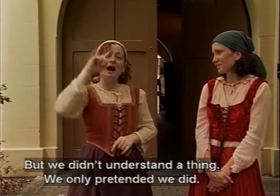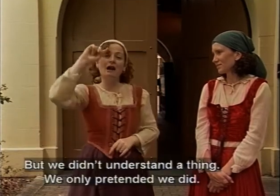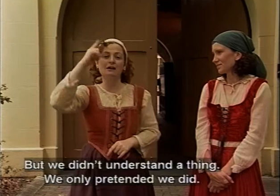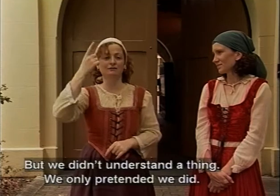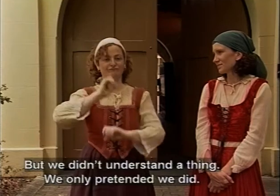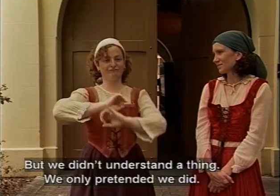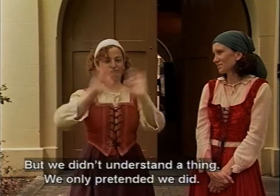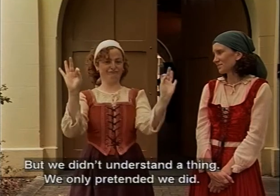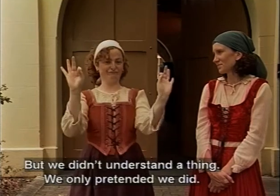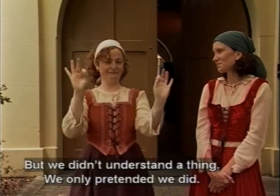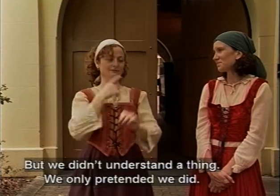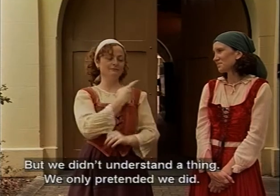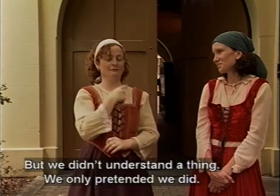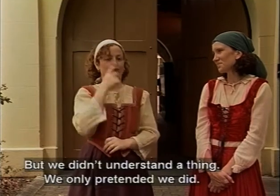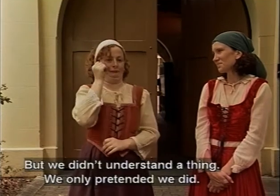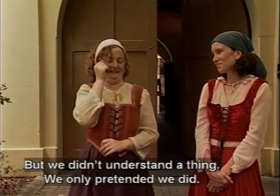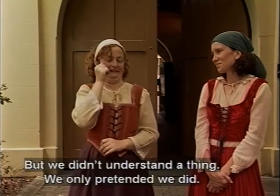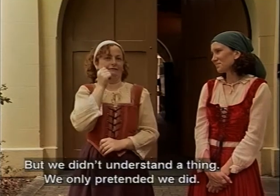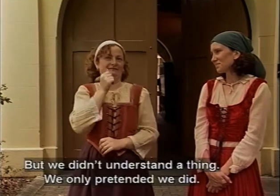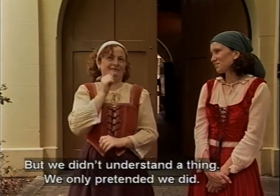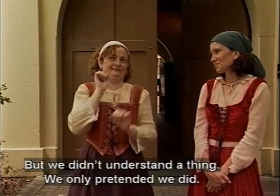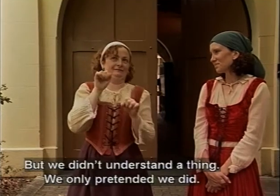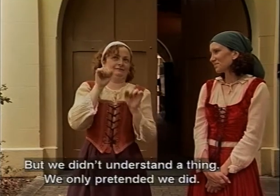But we didn't understand a thing. We only pretended that we did.